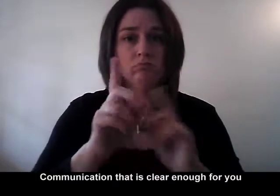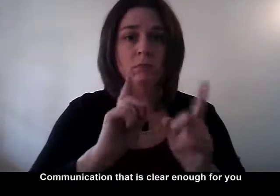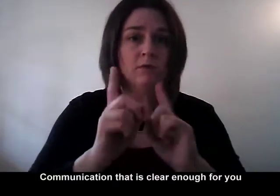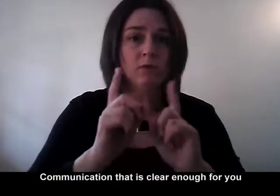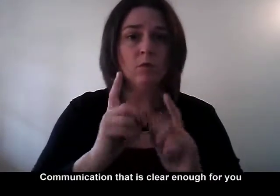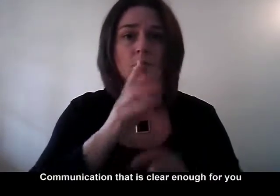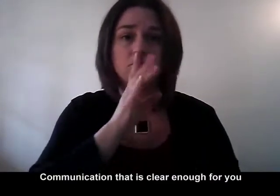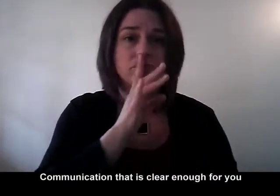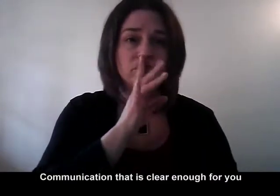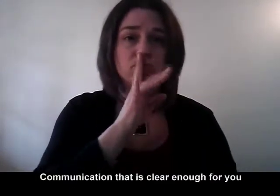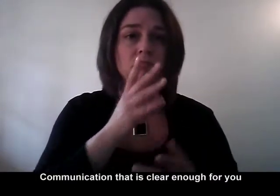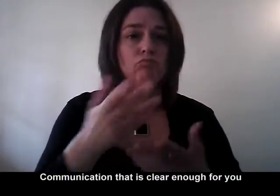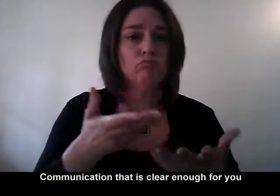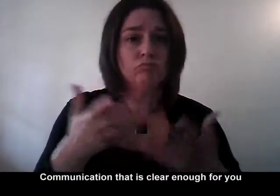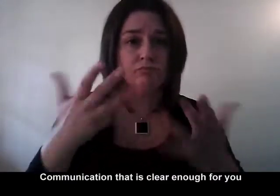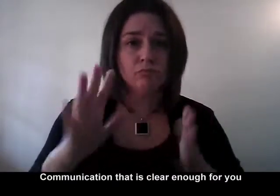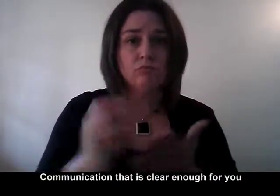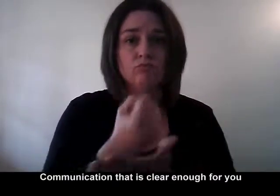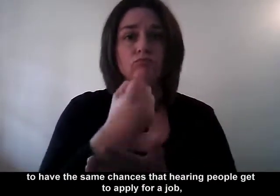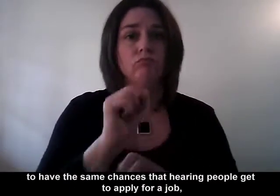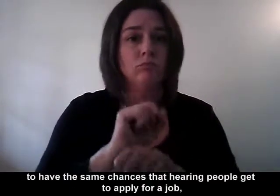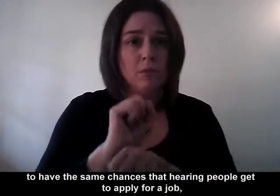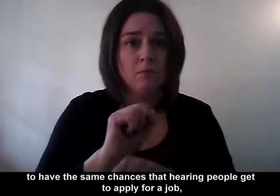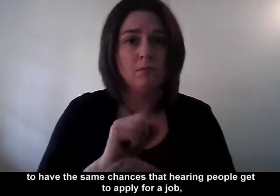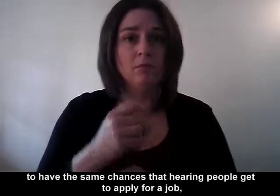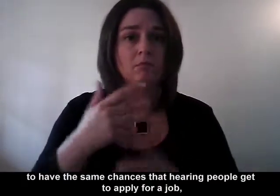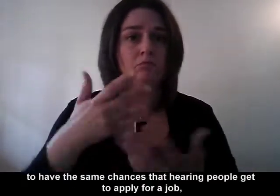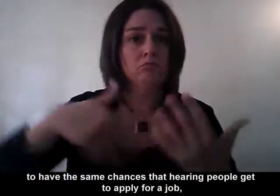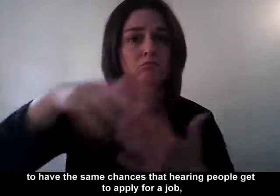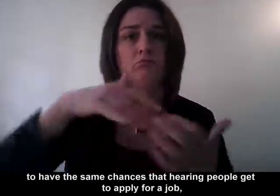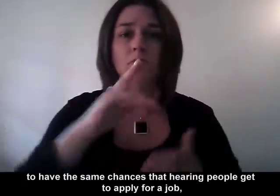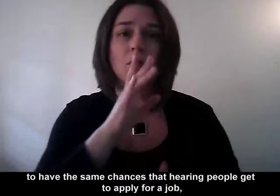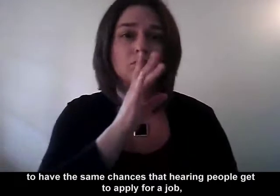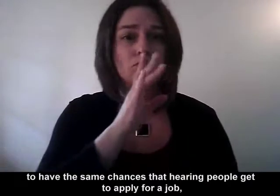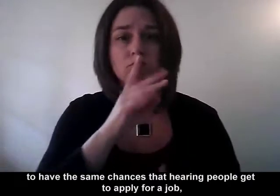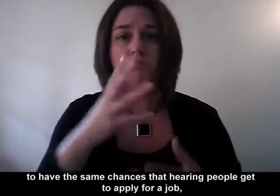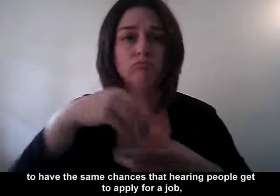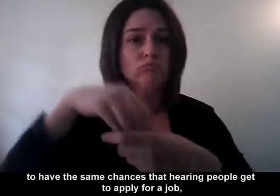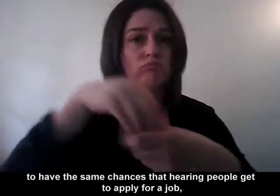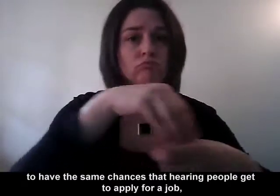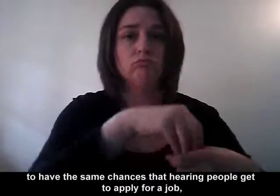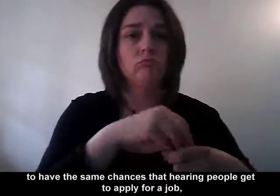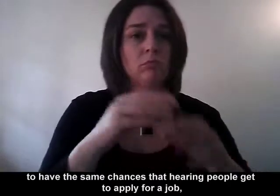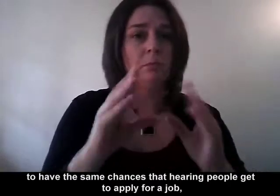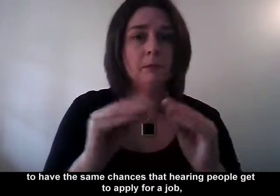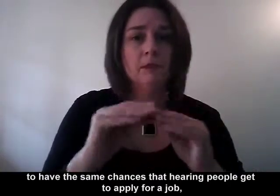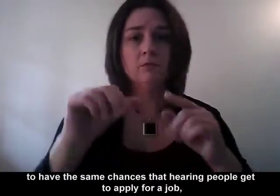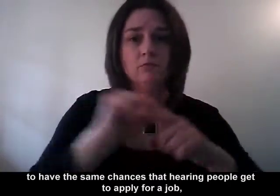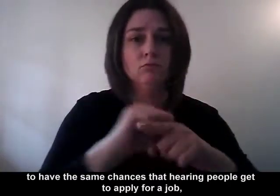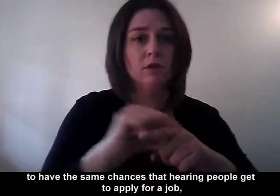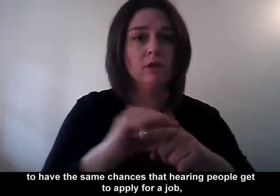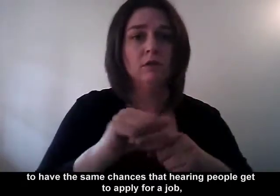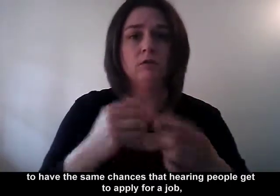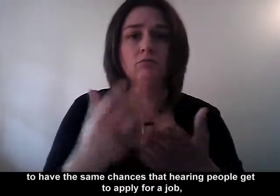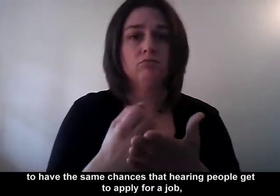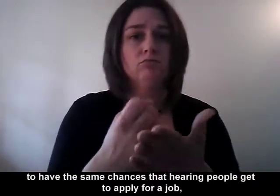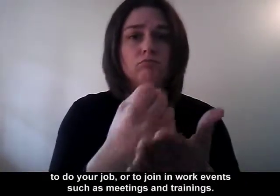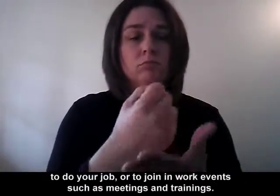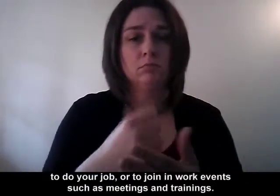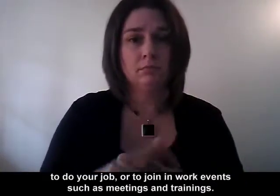Communication that is clear enough for you to have the same chances that hearing people get to apply for a job, to do